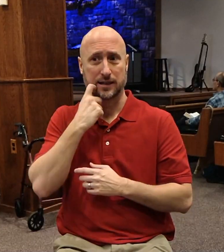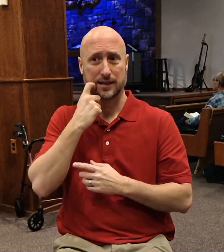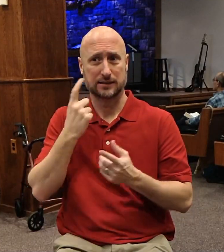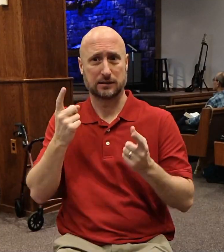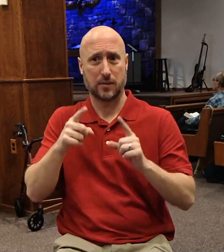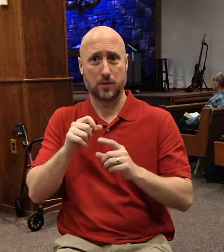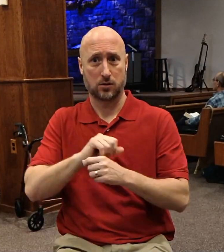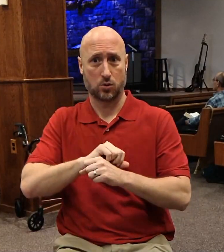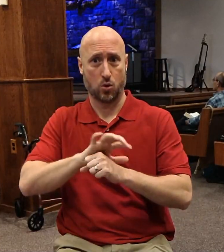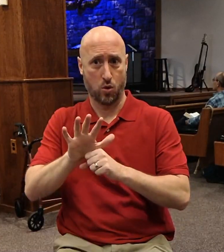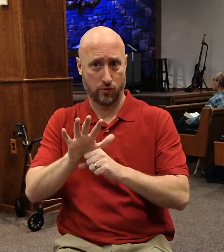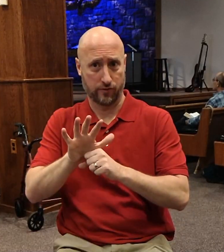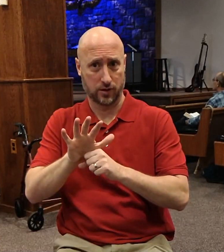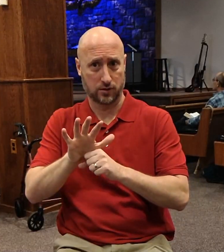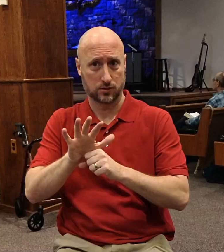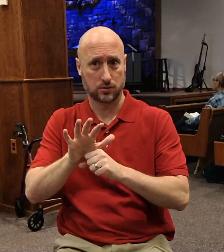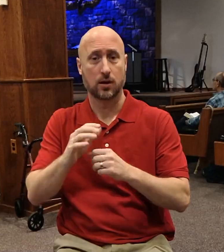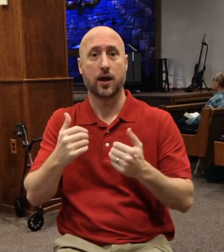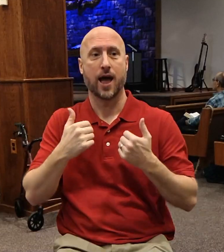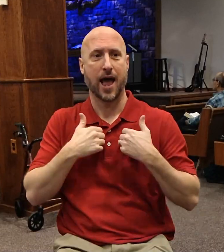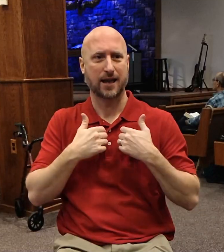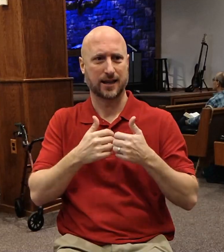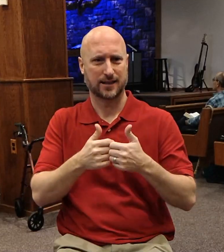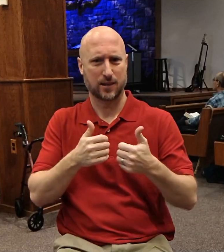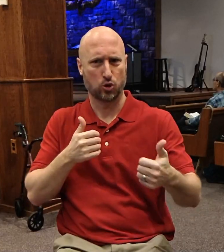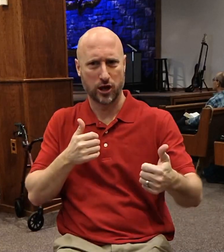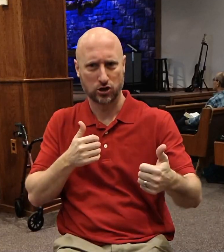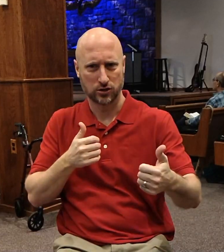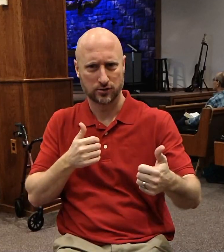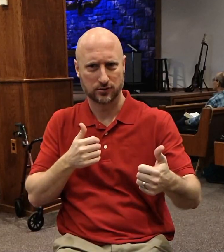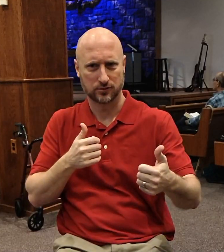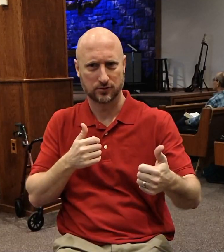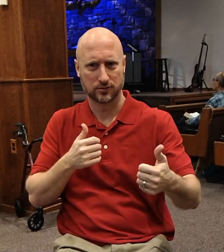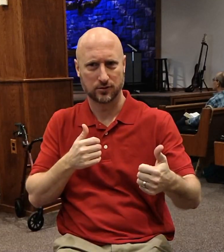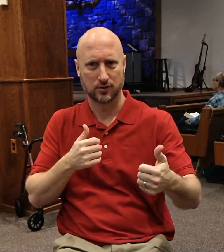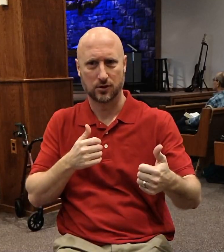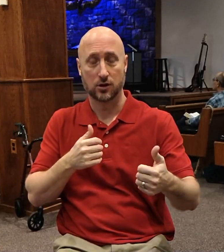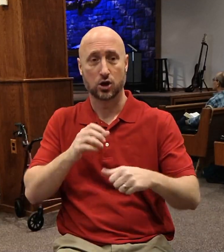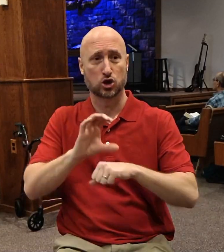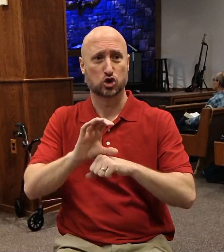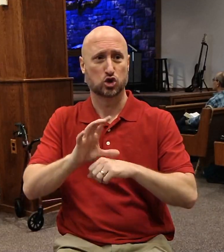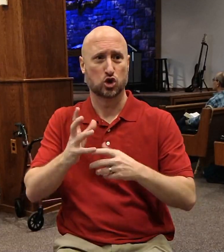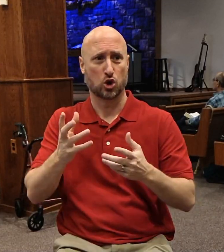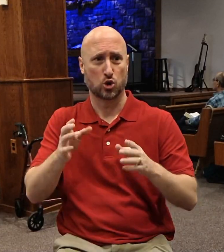There was separation because of that, we didn't know what to do with it. But then the election,